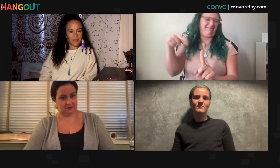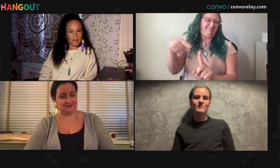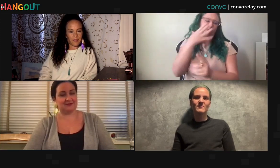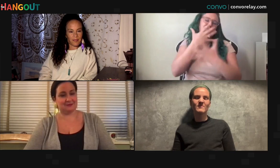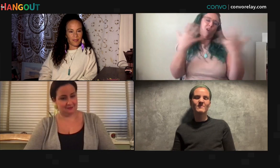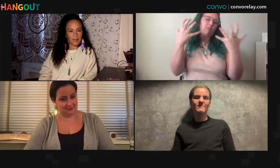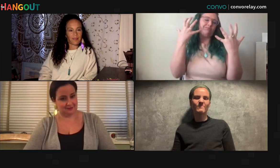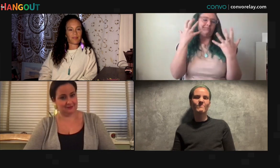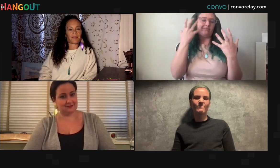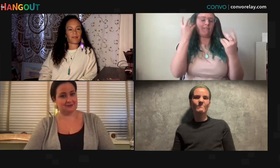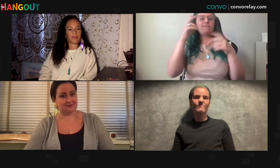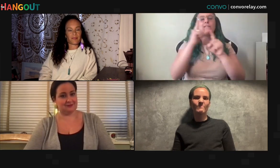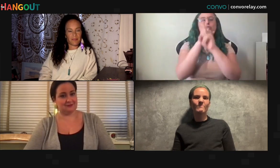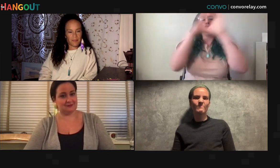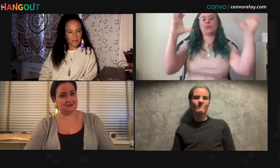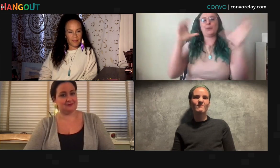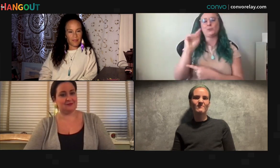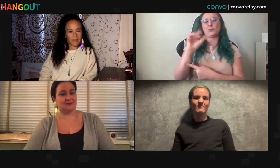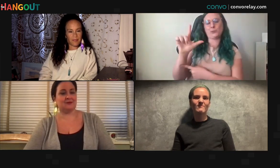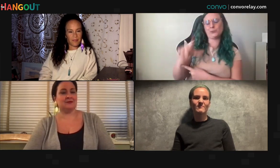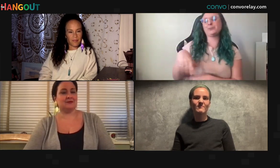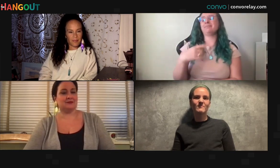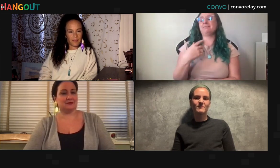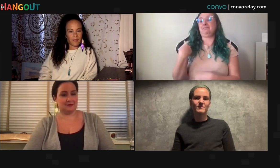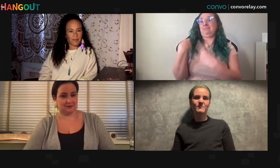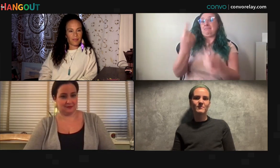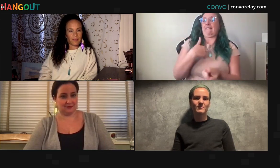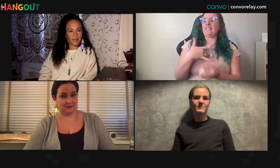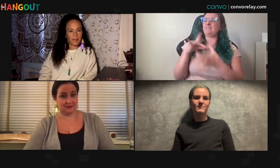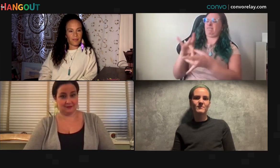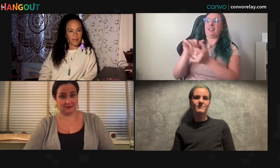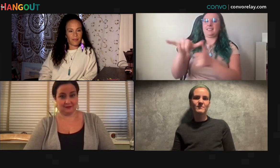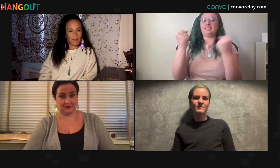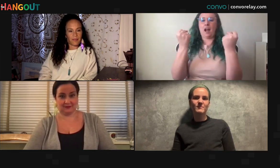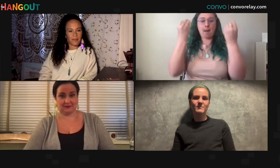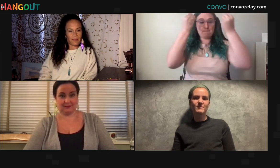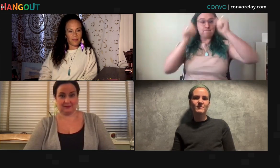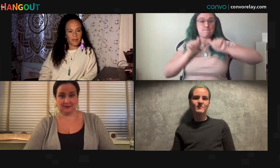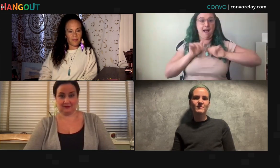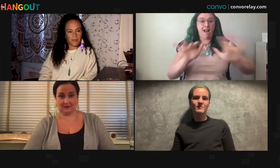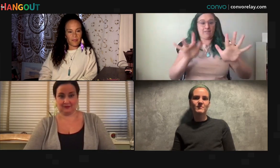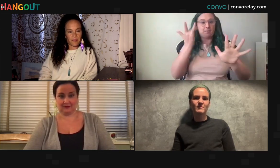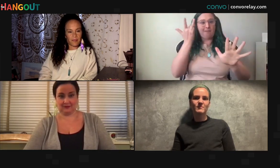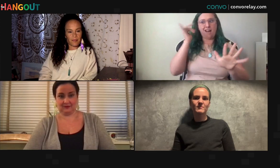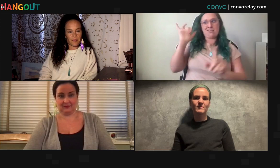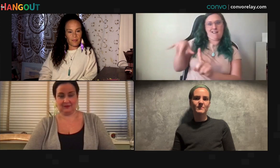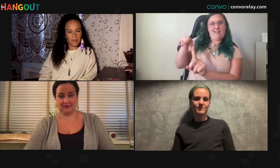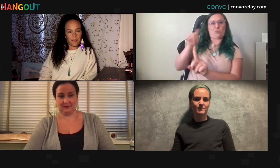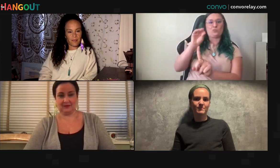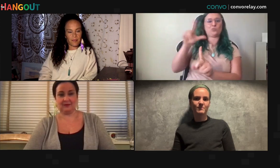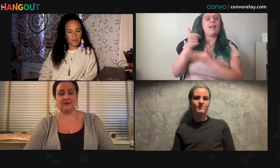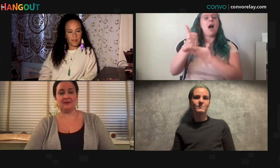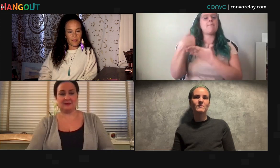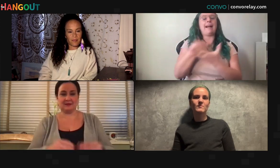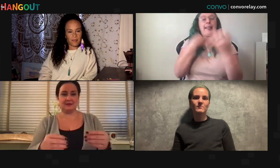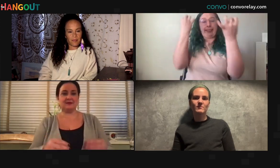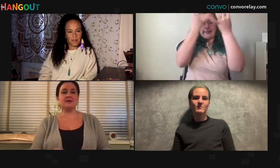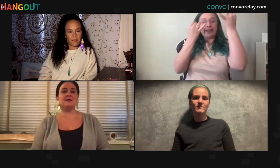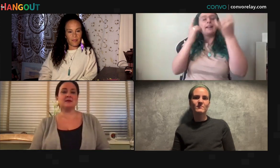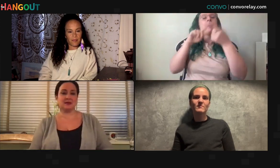you excited to make those things reality. And so it's definitely a vision tool, and I felt connected to that sign. Manifestation is when I